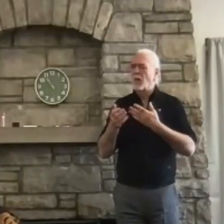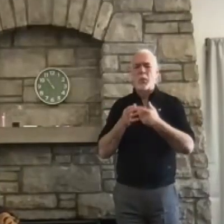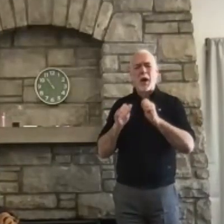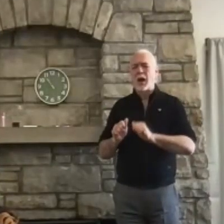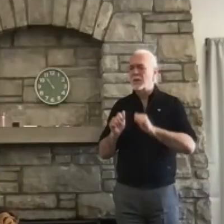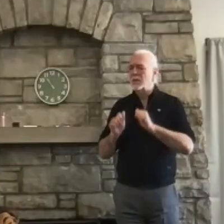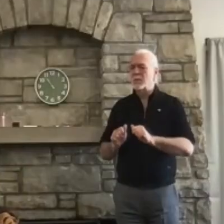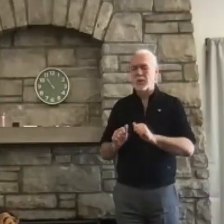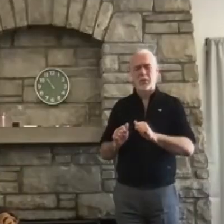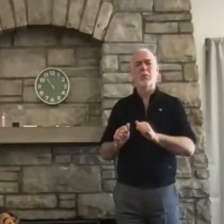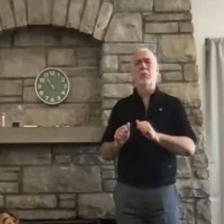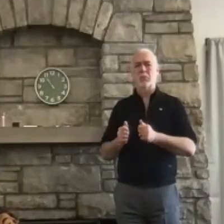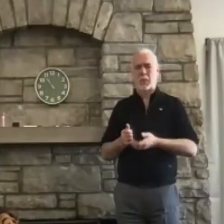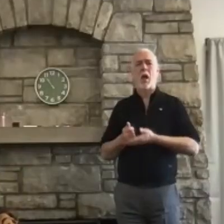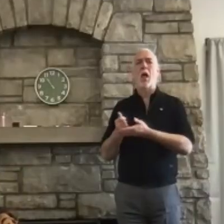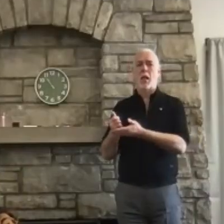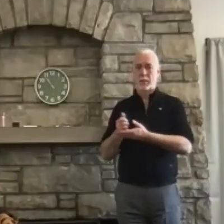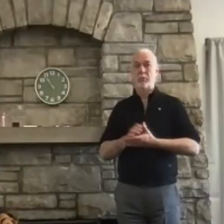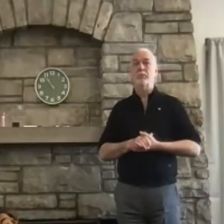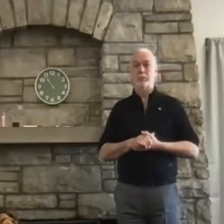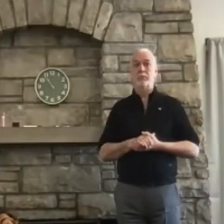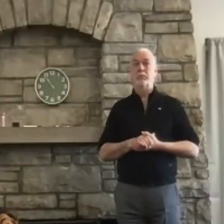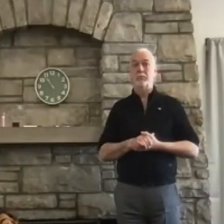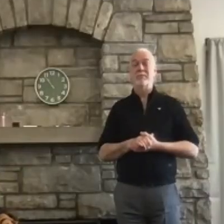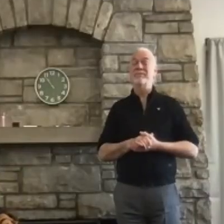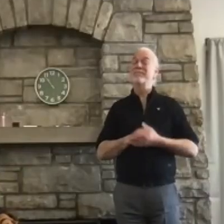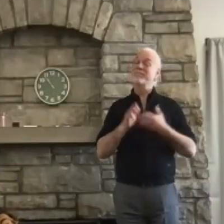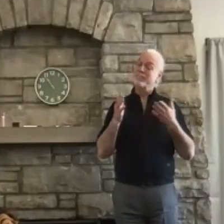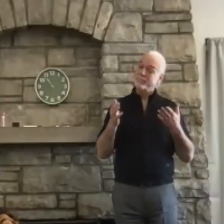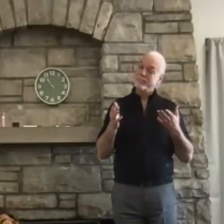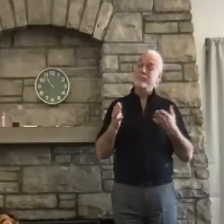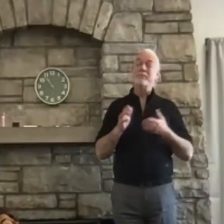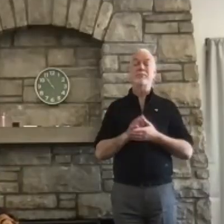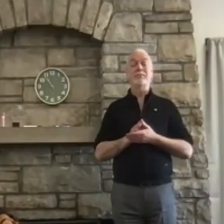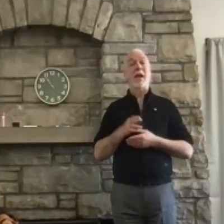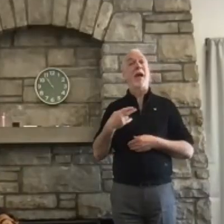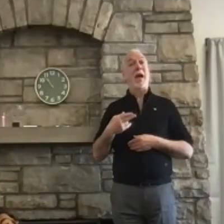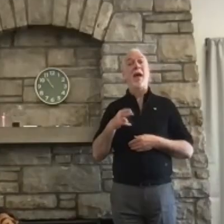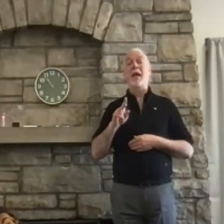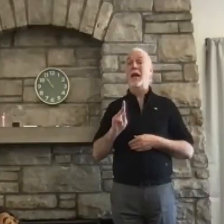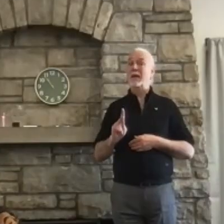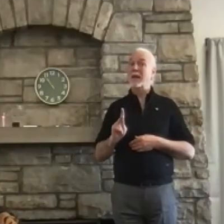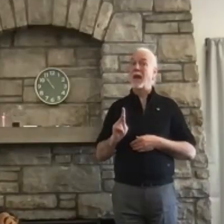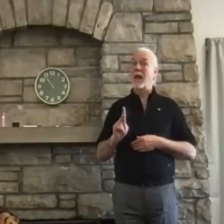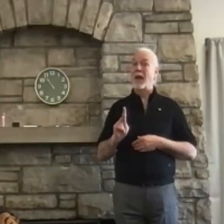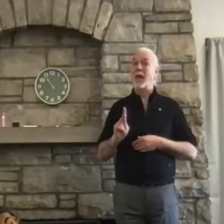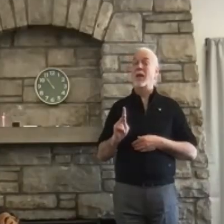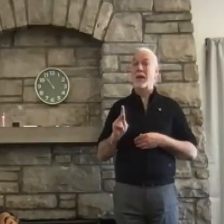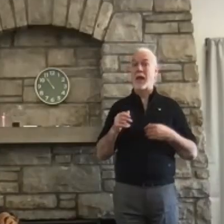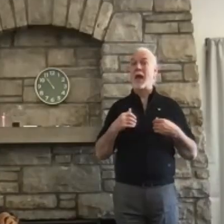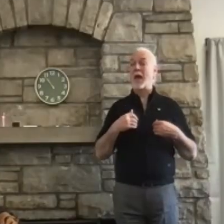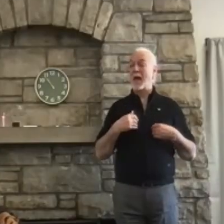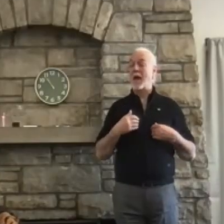to support her. And although Helen sometimes felt